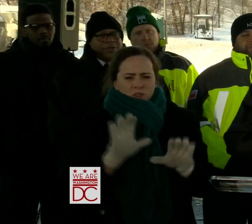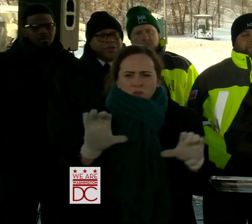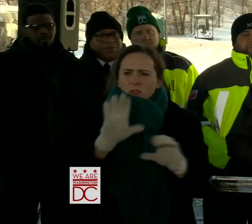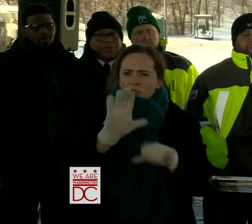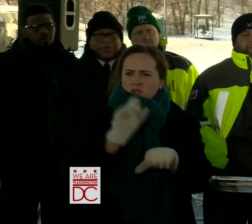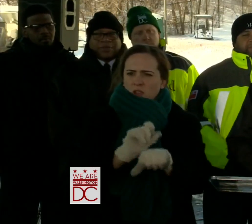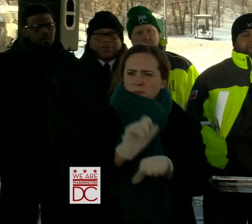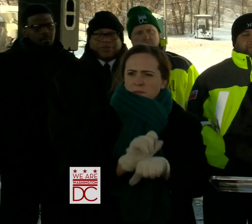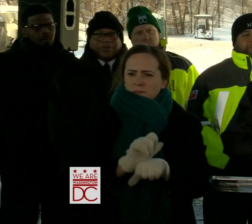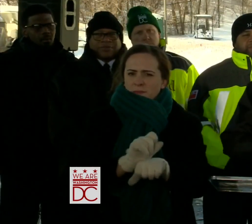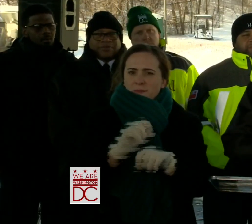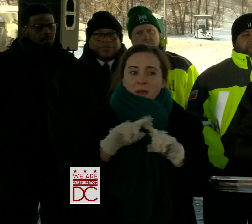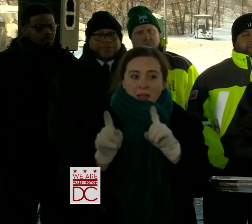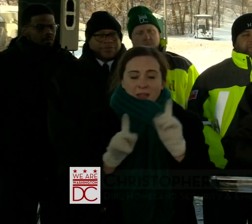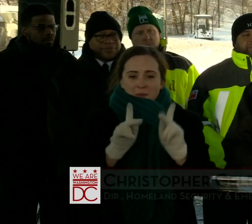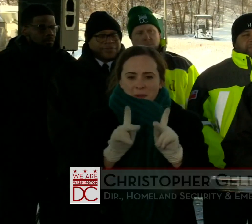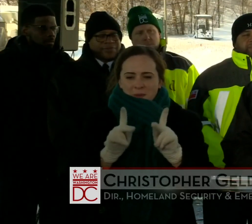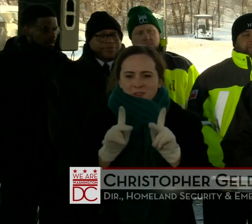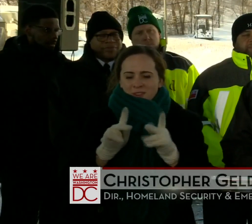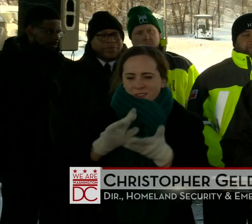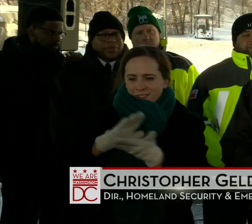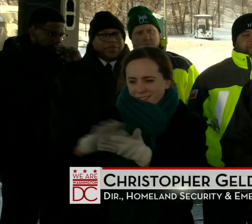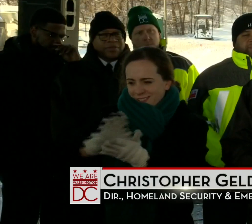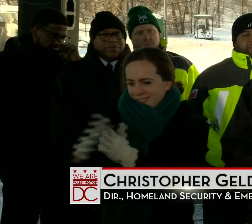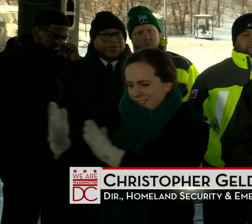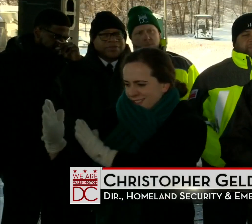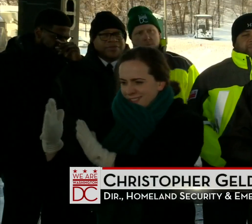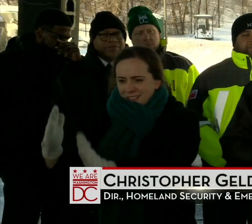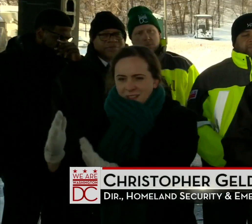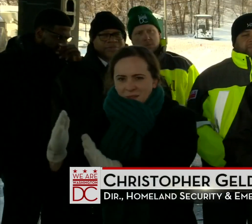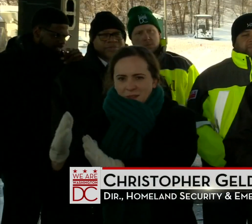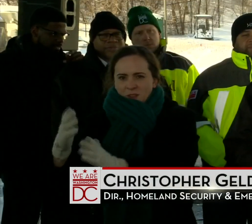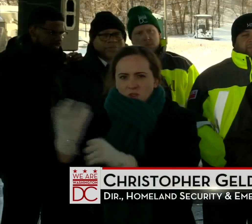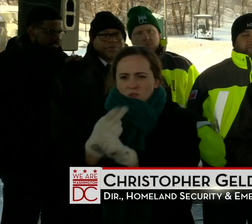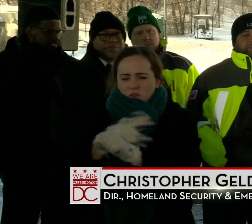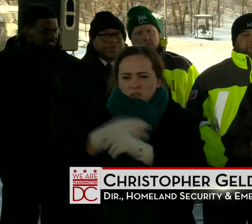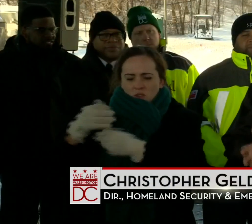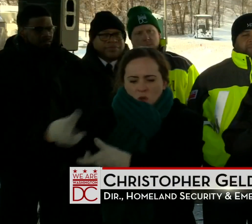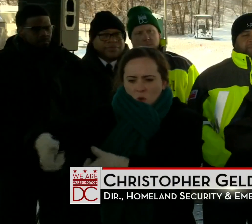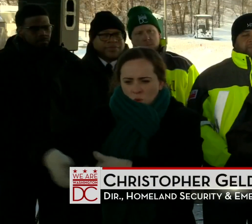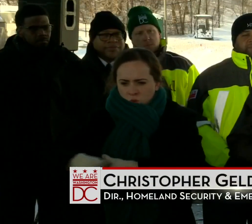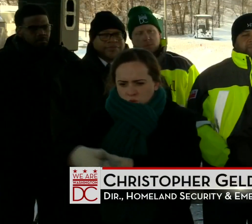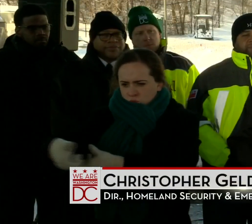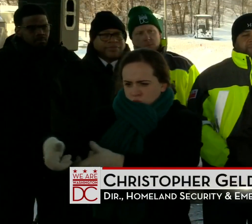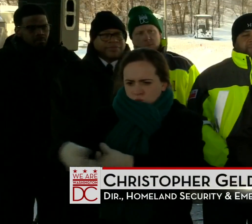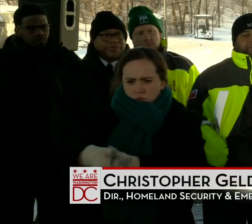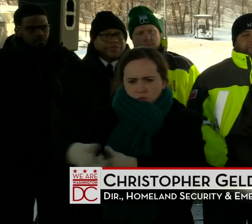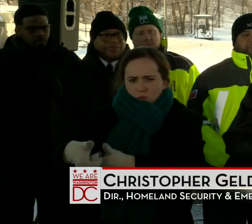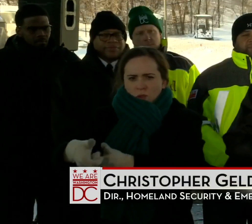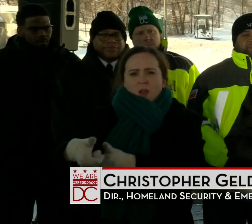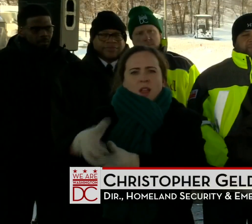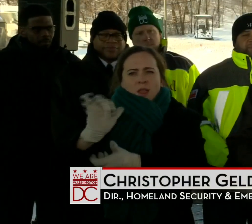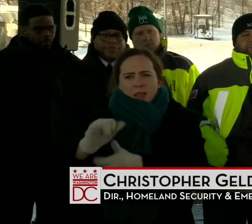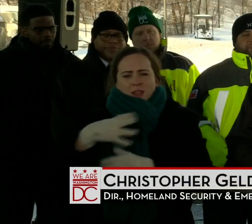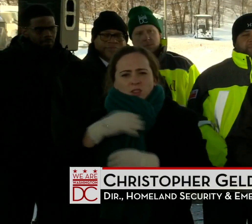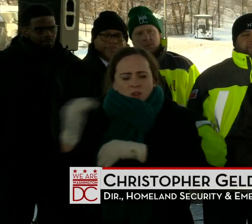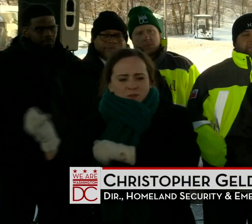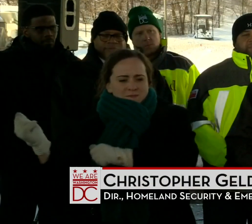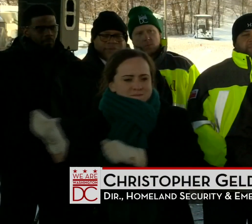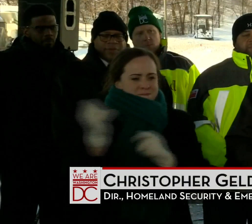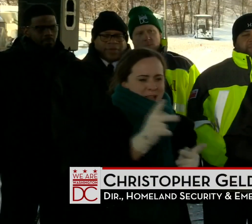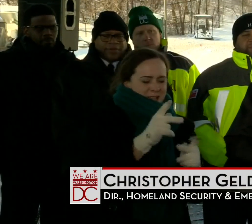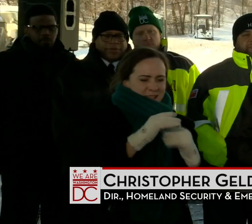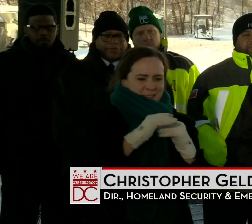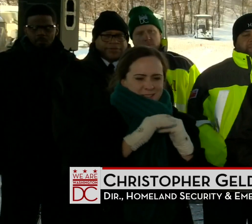But as people clear out, use their snow blowers for the sidewalks, clear out their cars, snow's going back in the street, this is going to